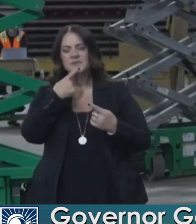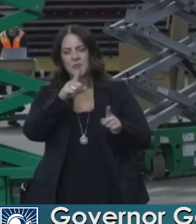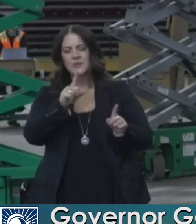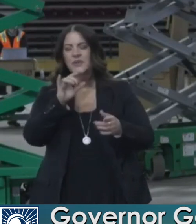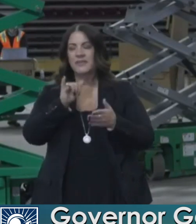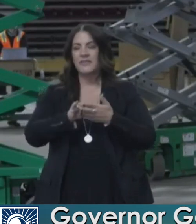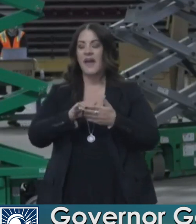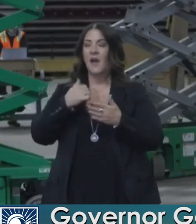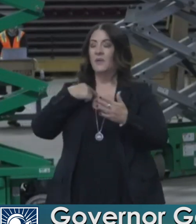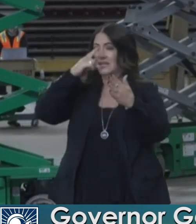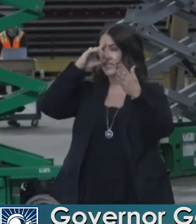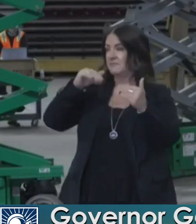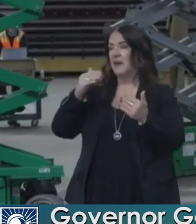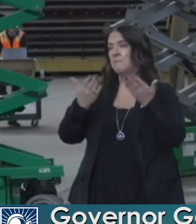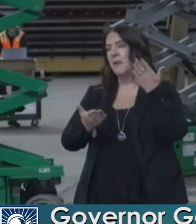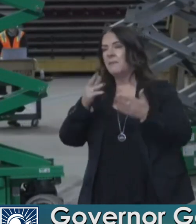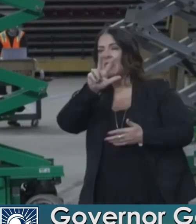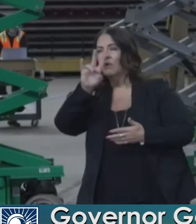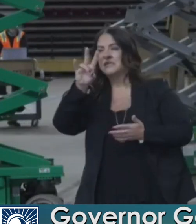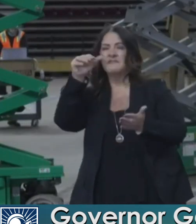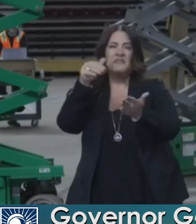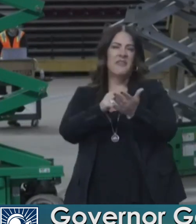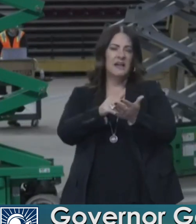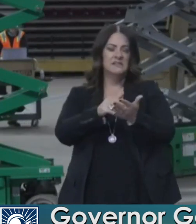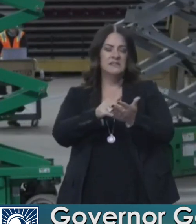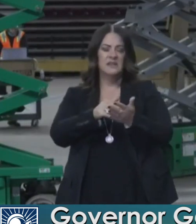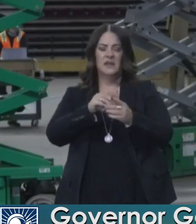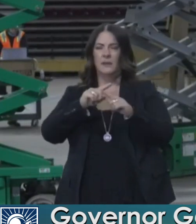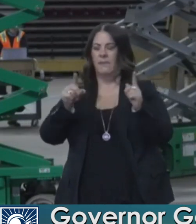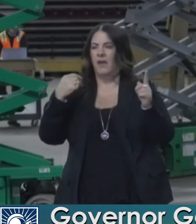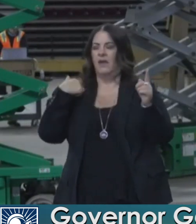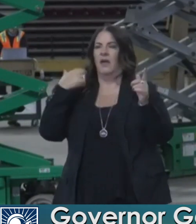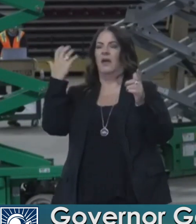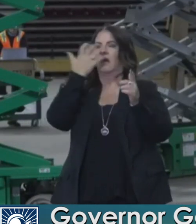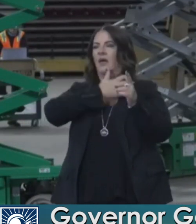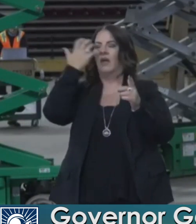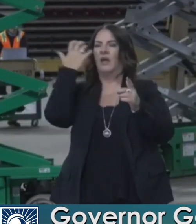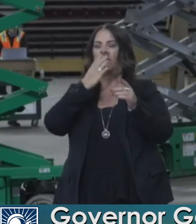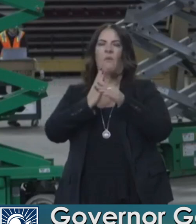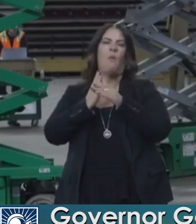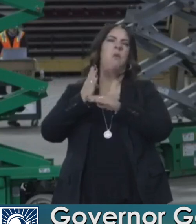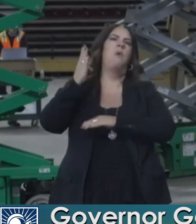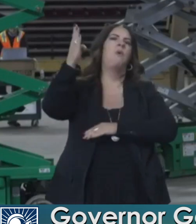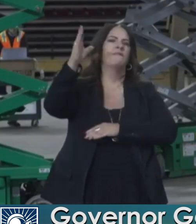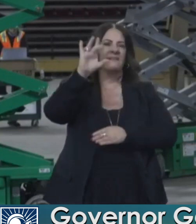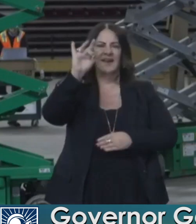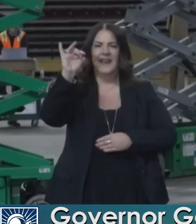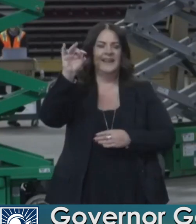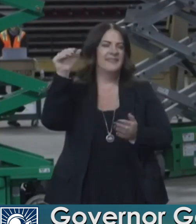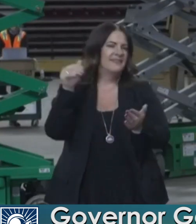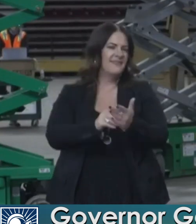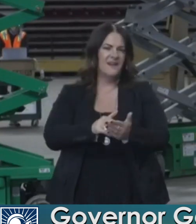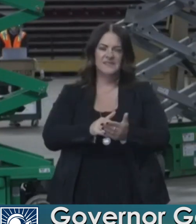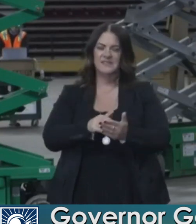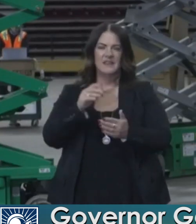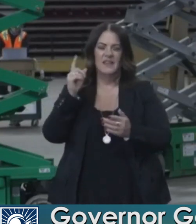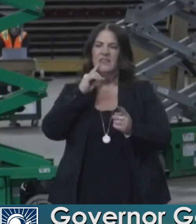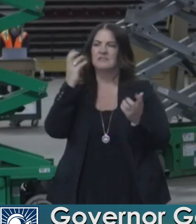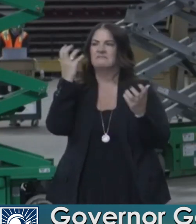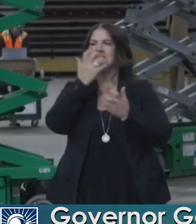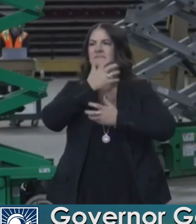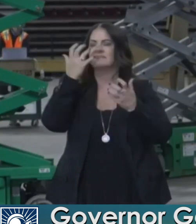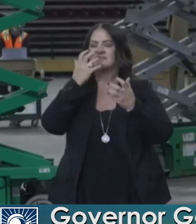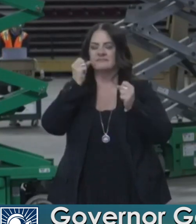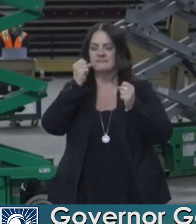of expectation was around 37,000. We've now blown past 80,000, which again just is extraordinary. And